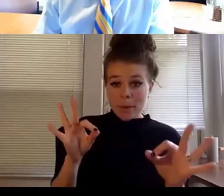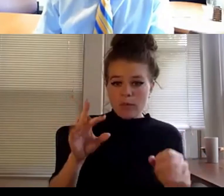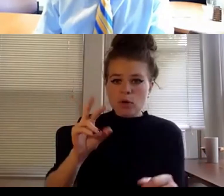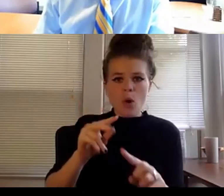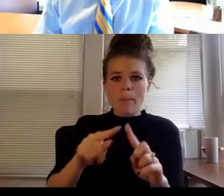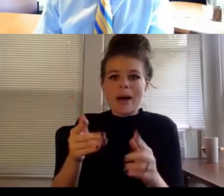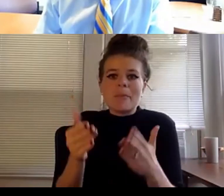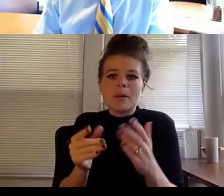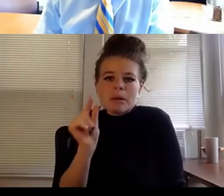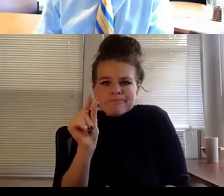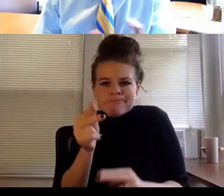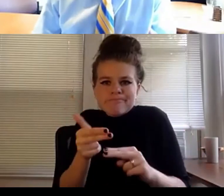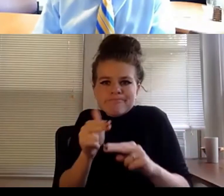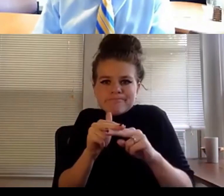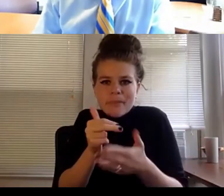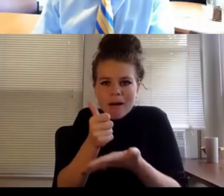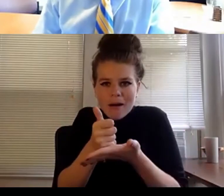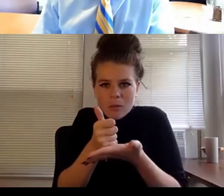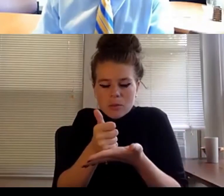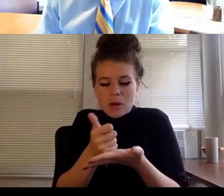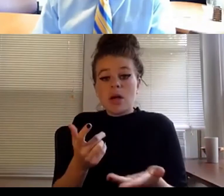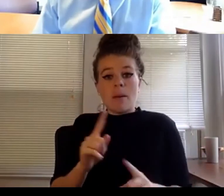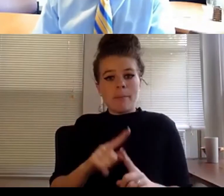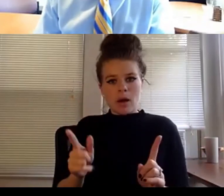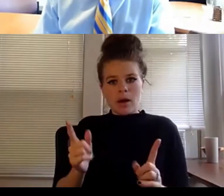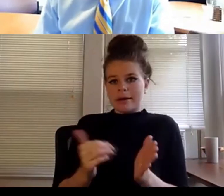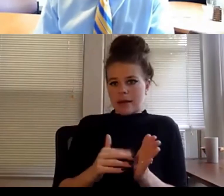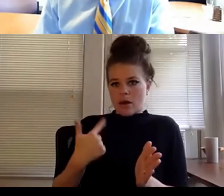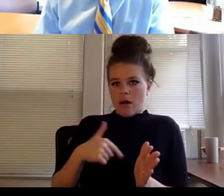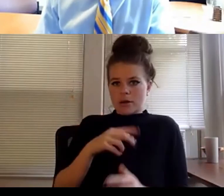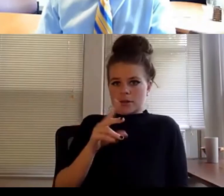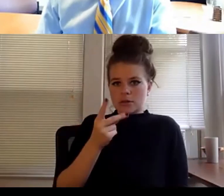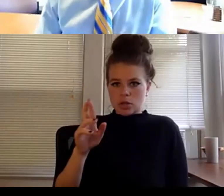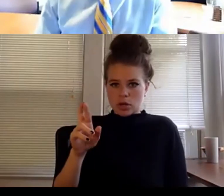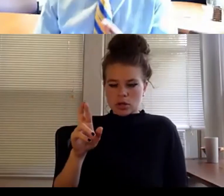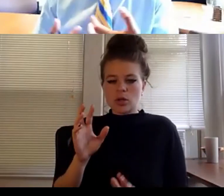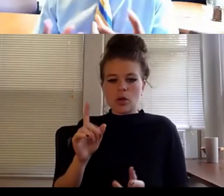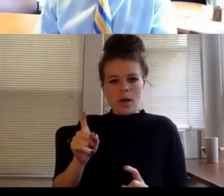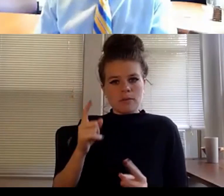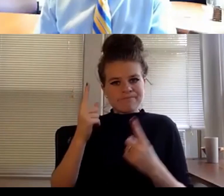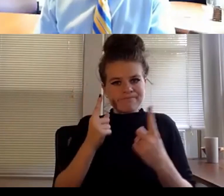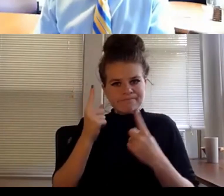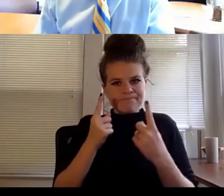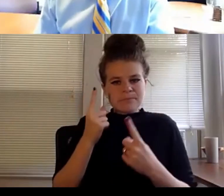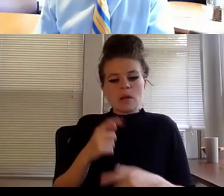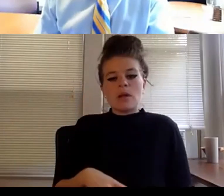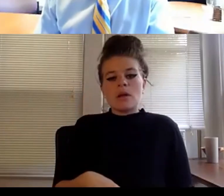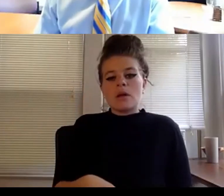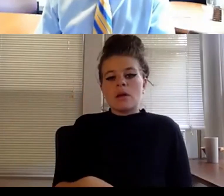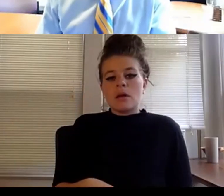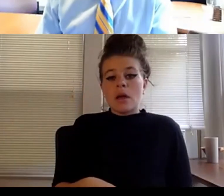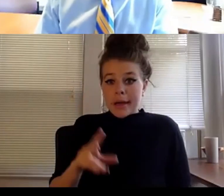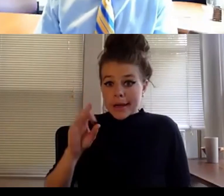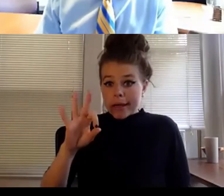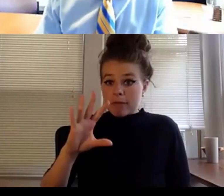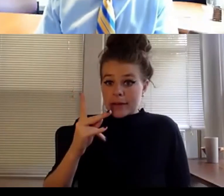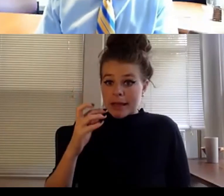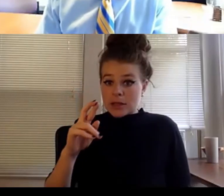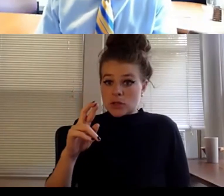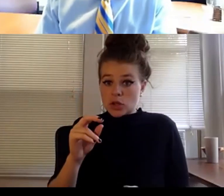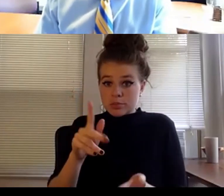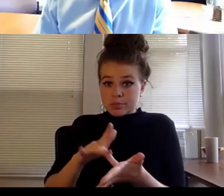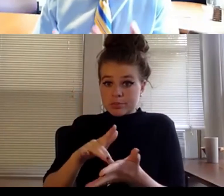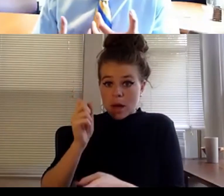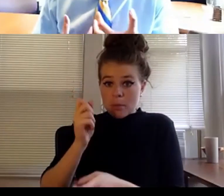again, we need to, as physicians, we discuss with our patients. A cancer drug approved doesn't mean that it fits for